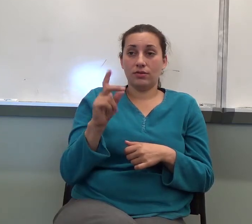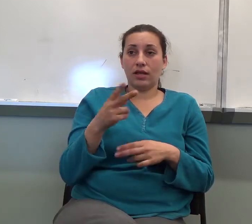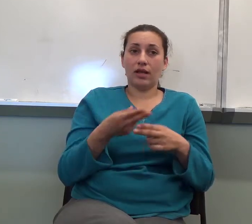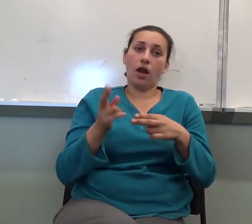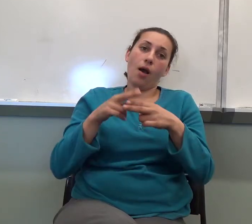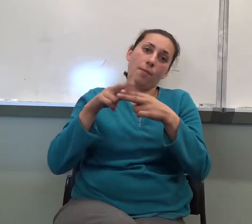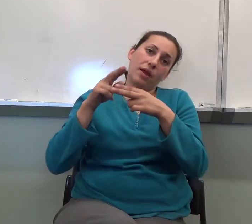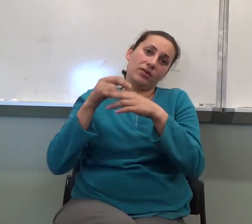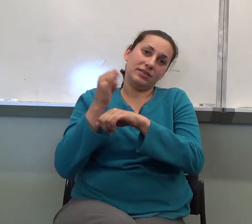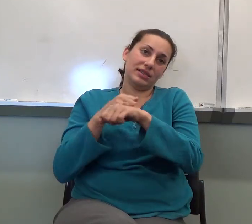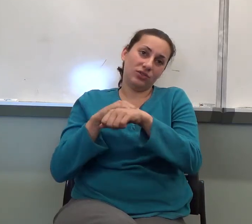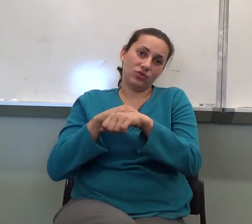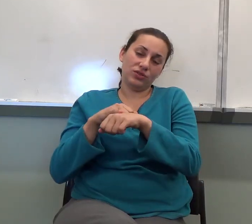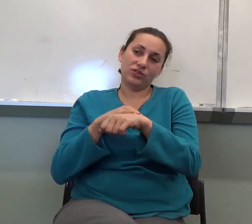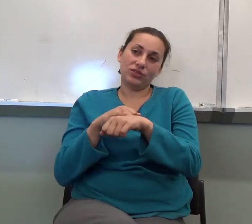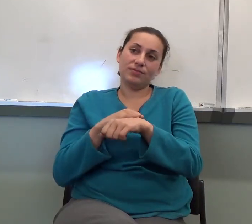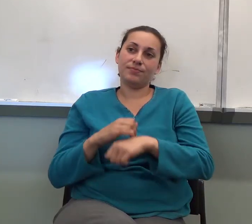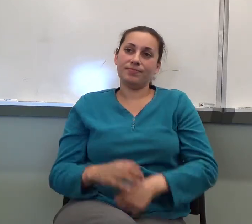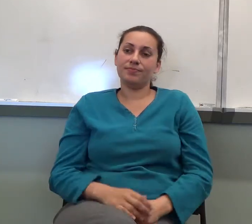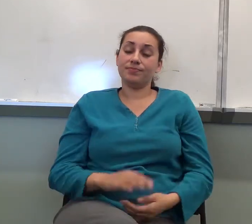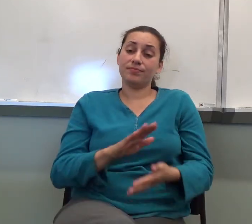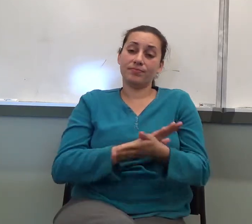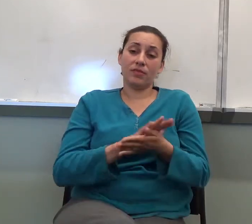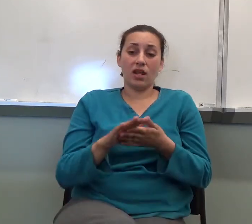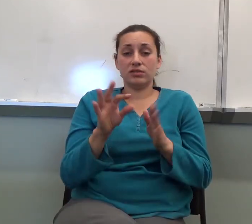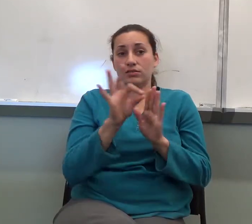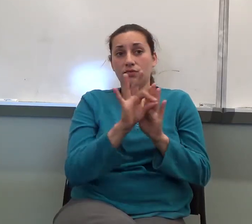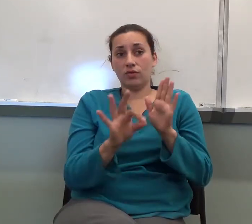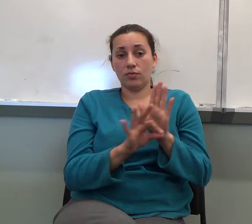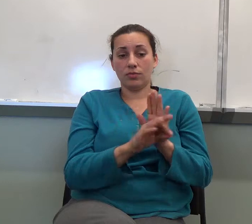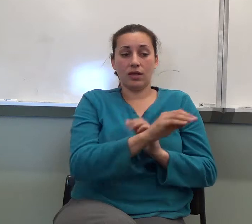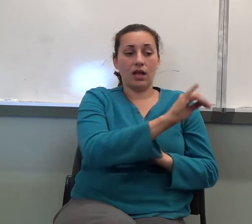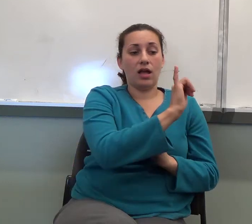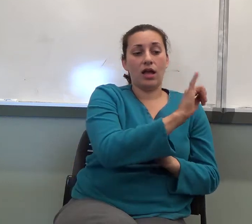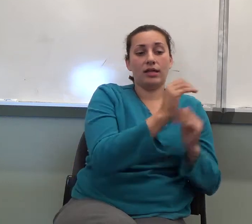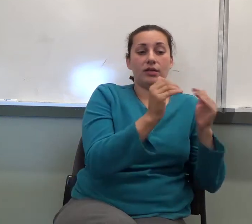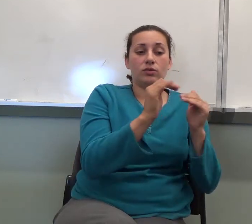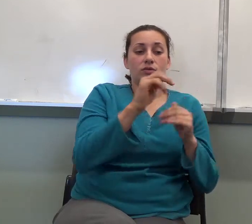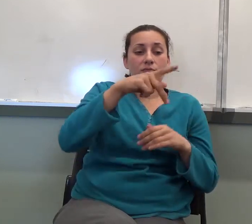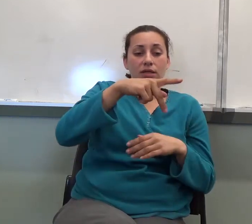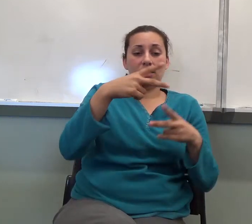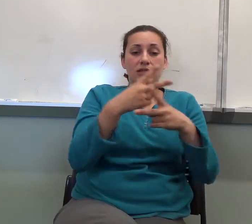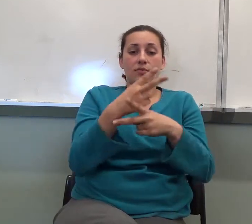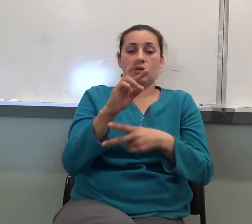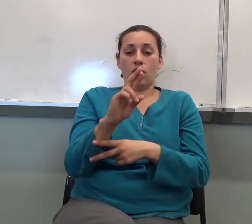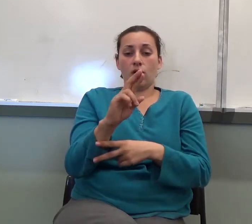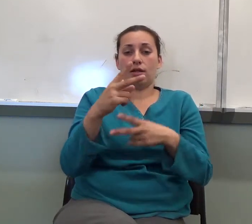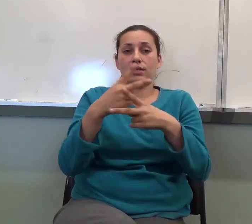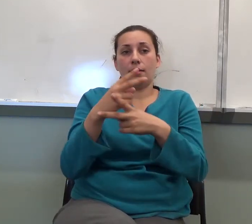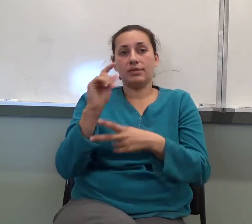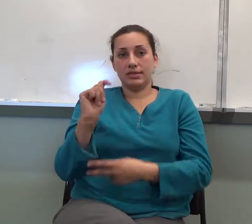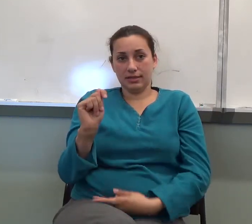Very nice, easy formula to use. Interest, I, is equal to P times R times T. Where P